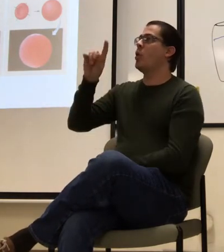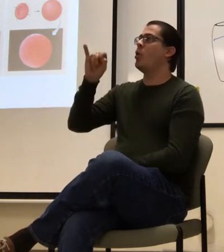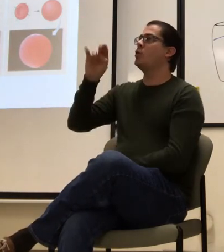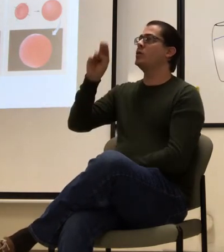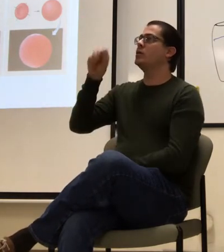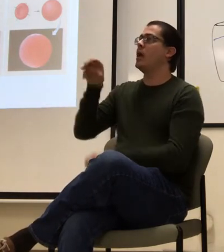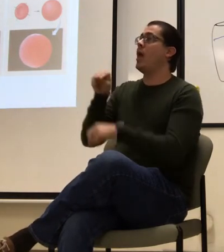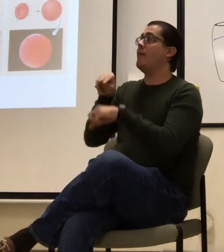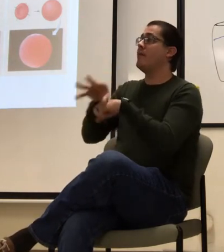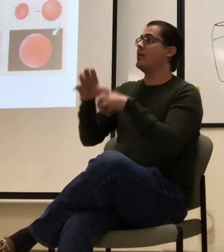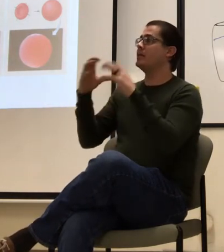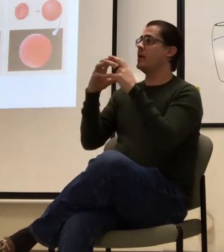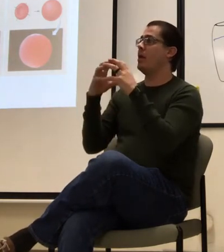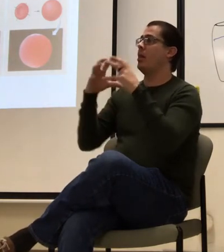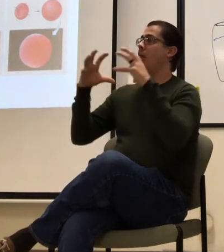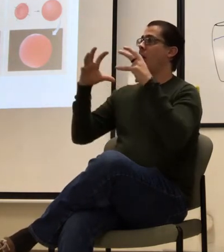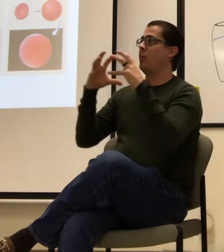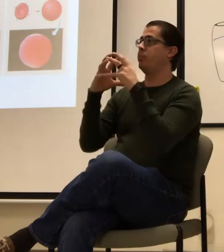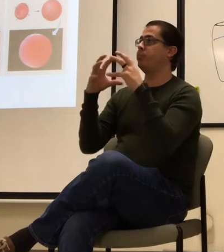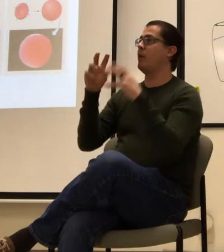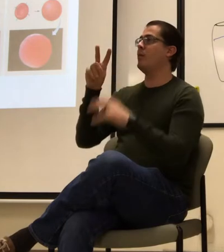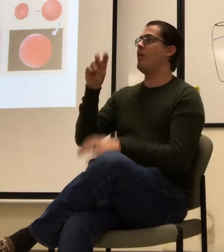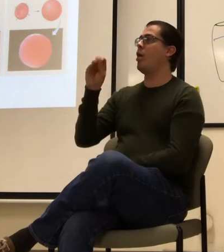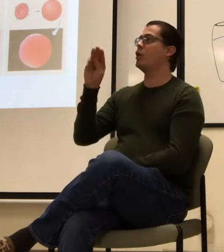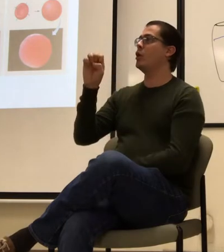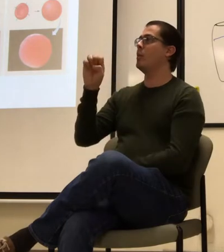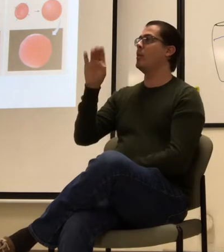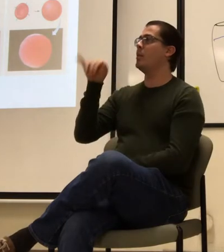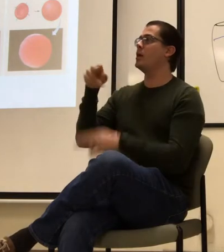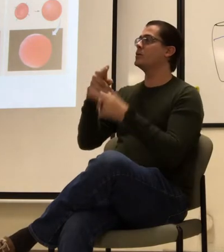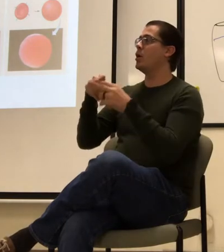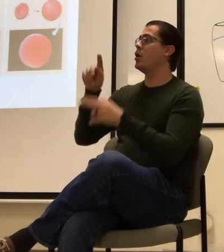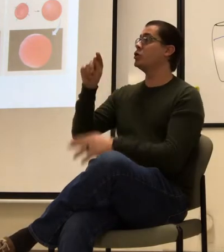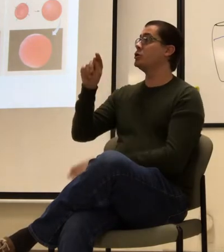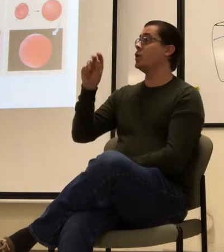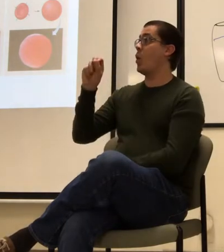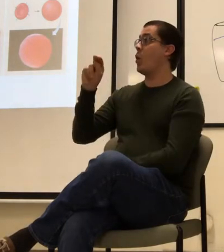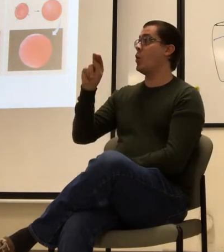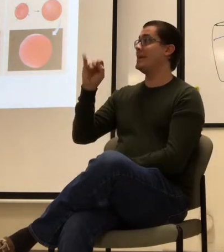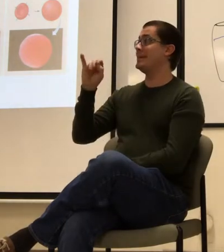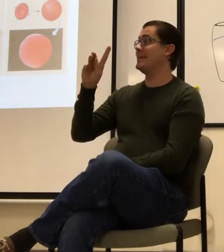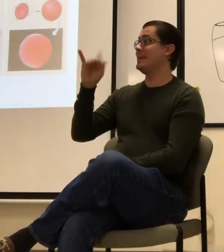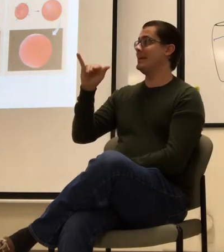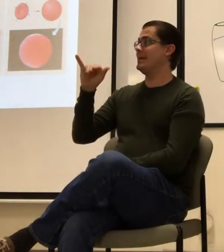cell volume. And actually that is what we call tonicity.